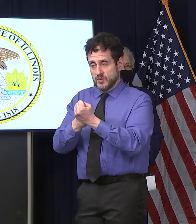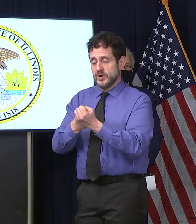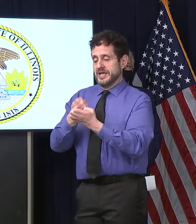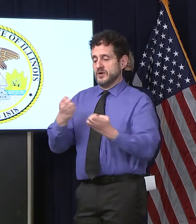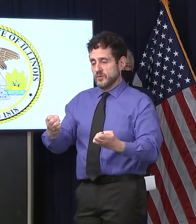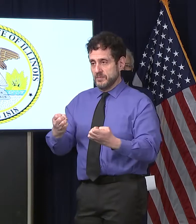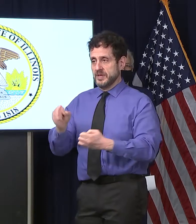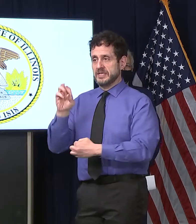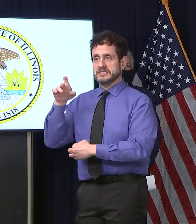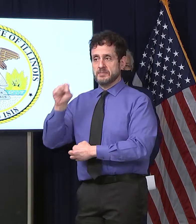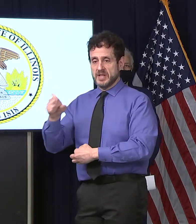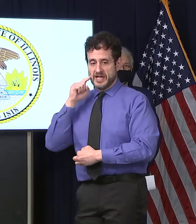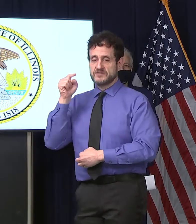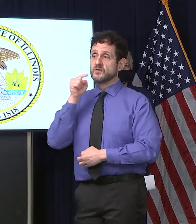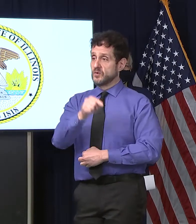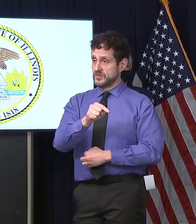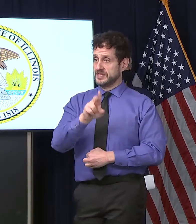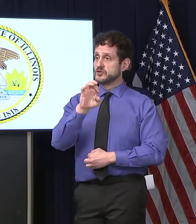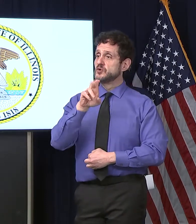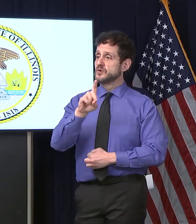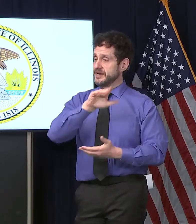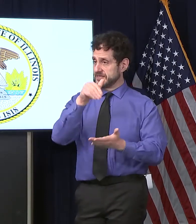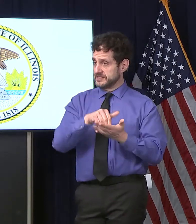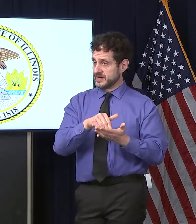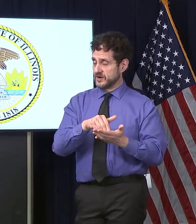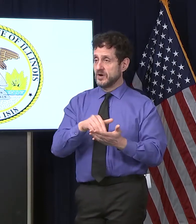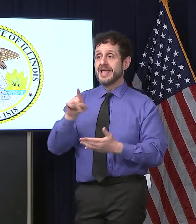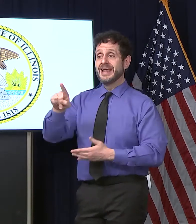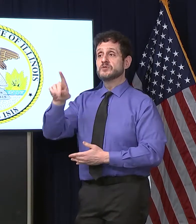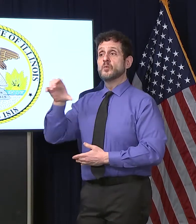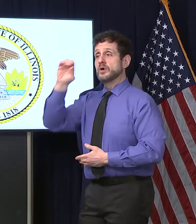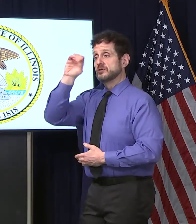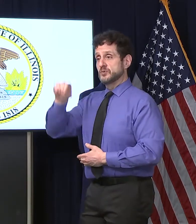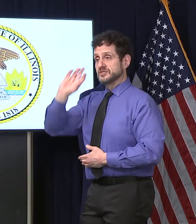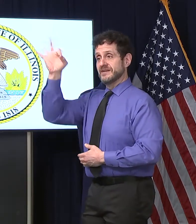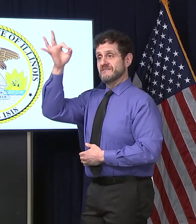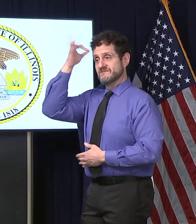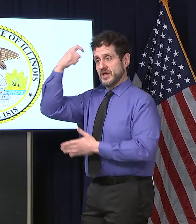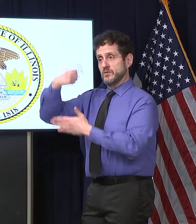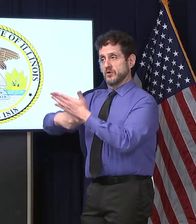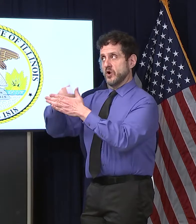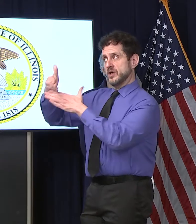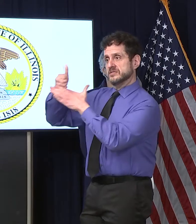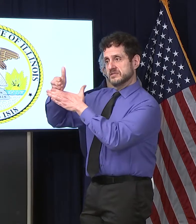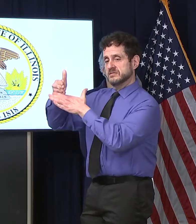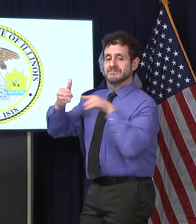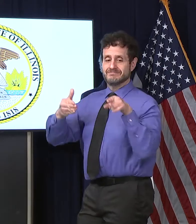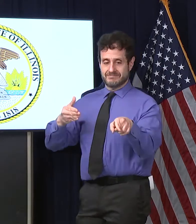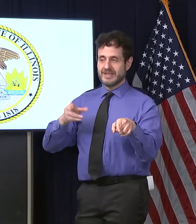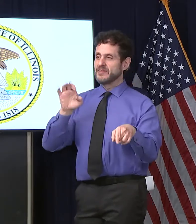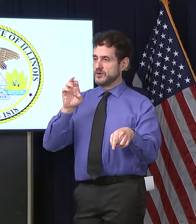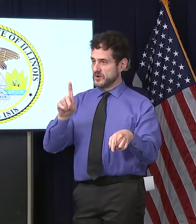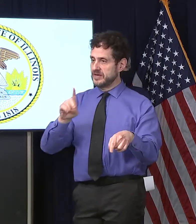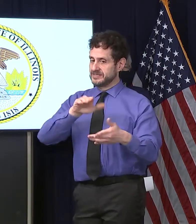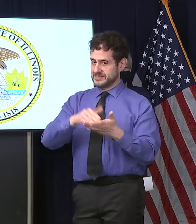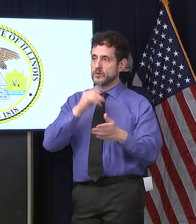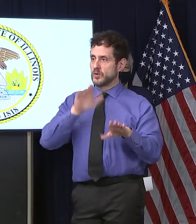supplies for the site at a 100% federal cost share at the United Center. In